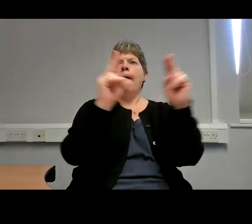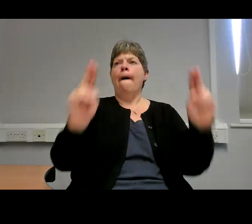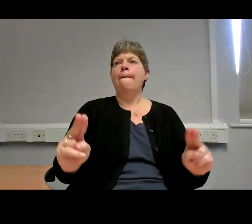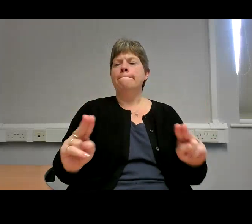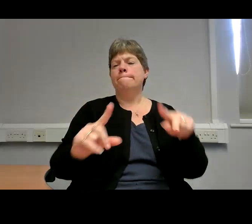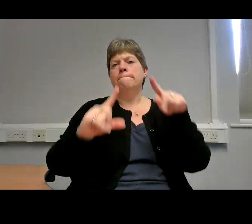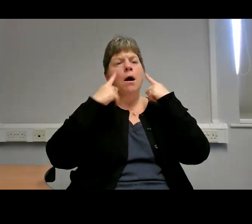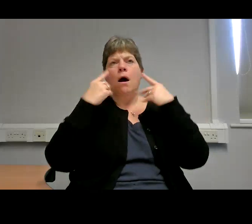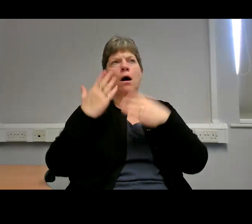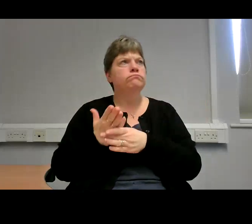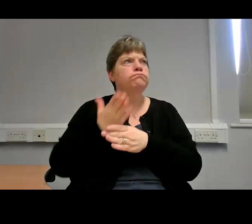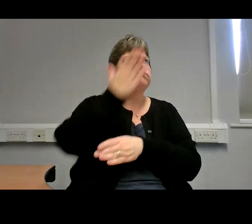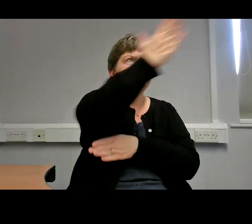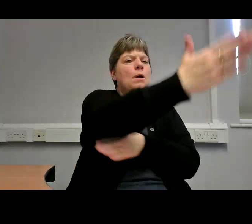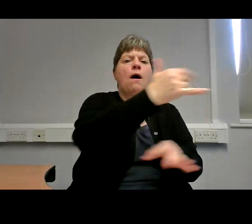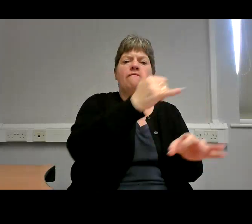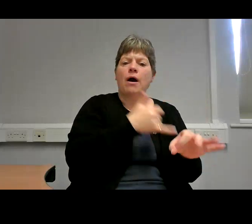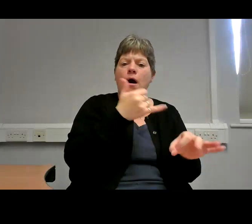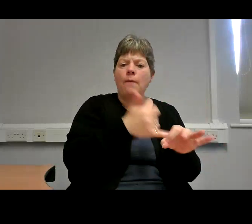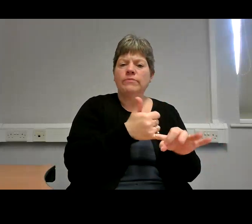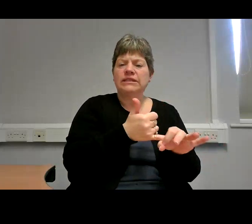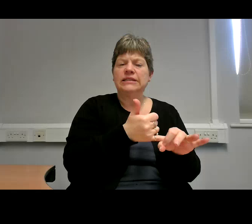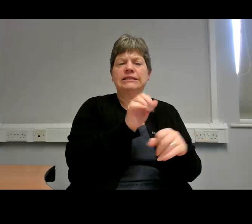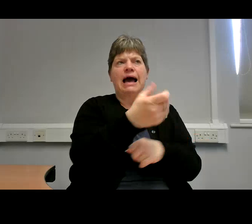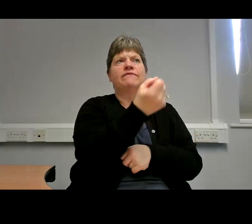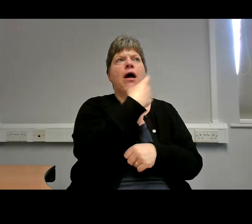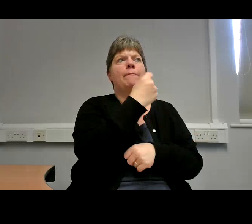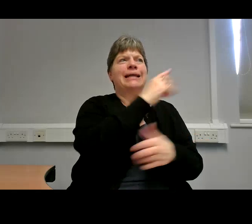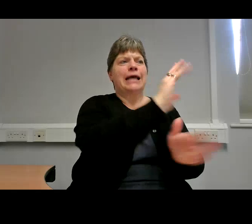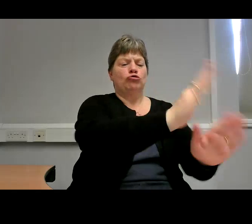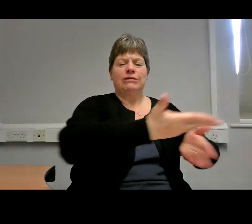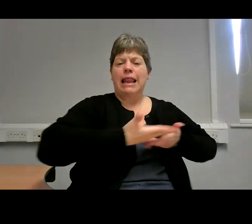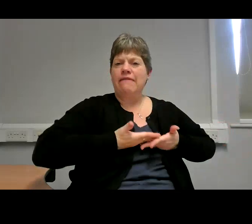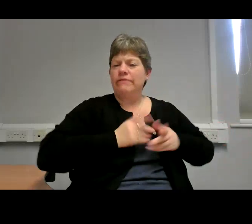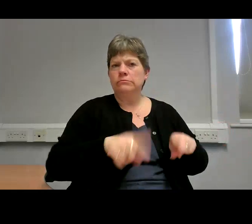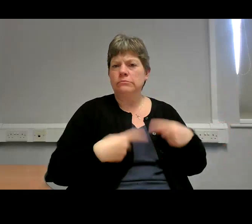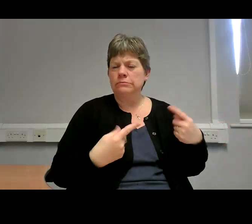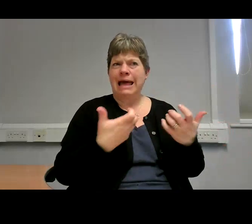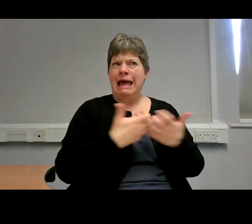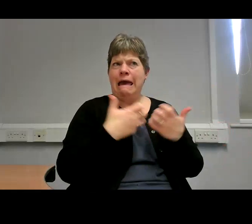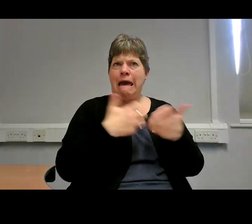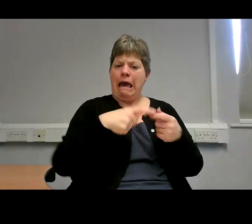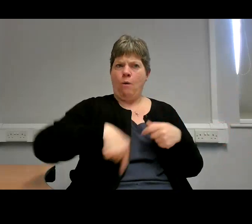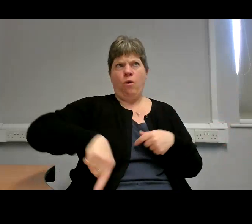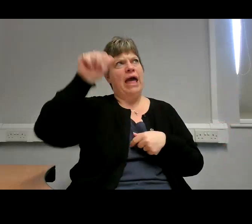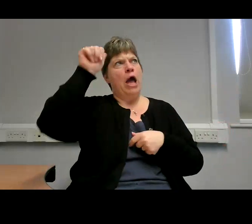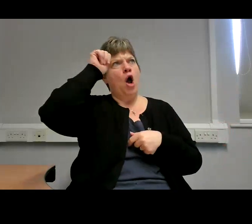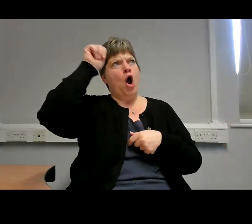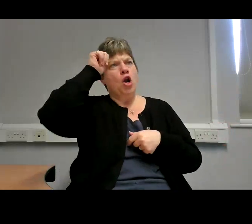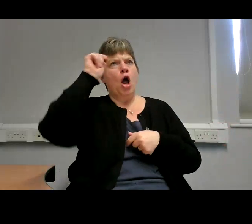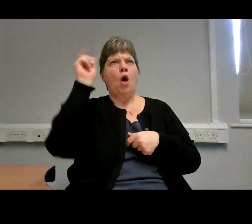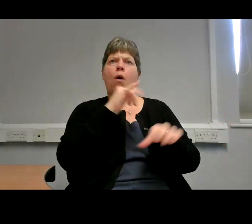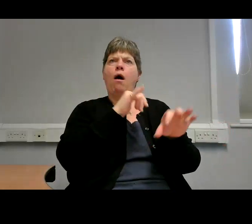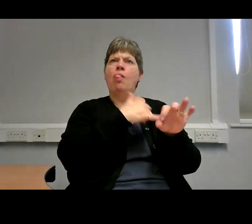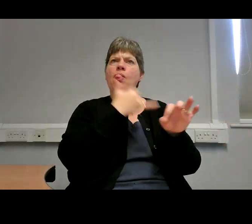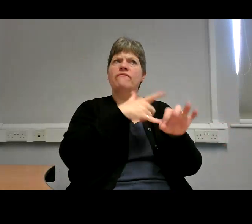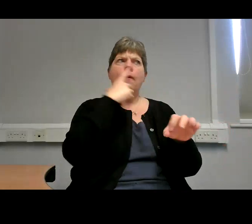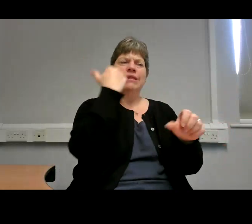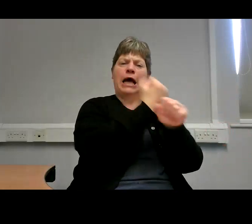their way to a pharmacy and have their medication delivered, how will they know about what the pharmacy